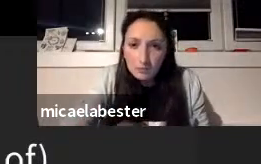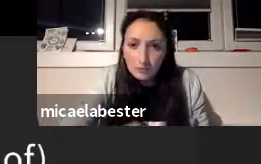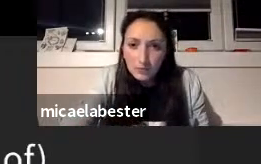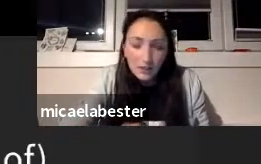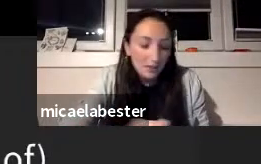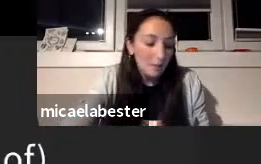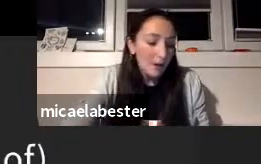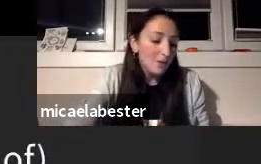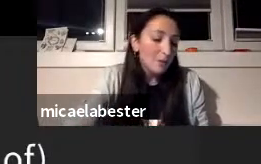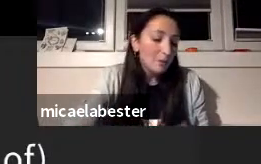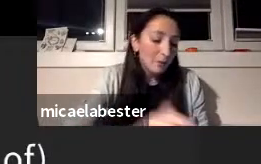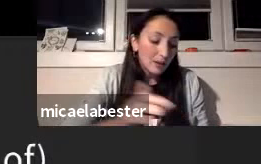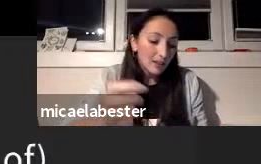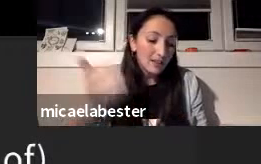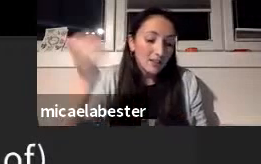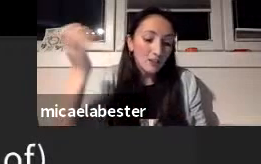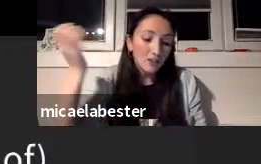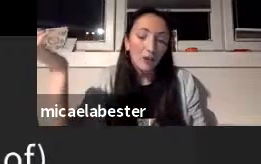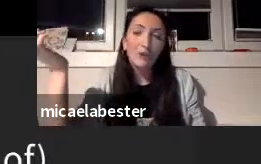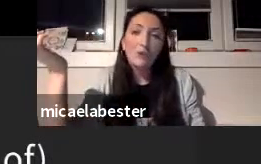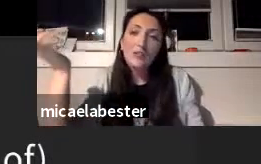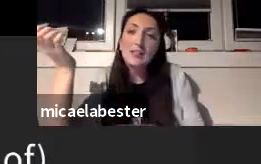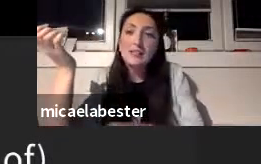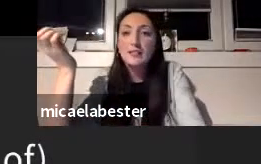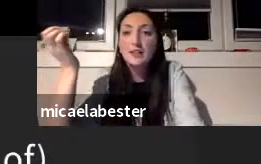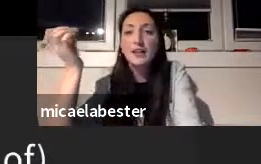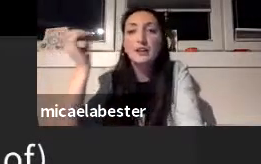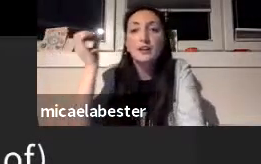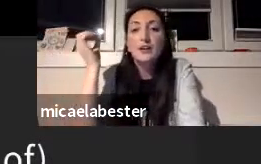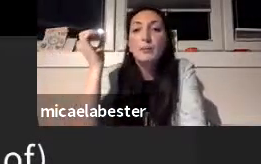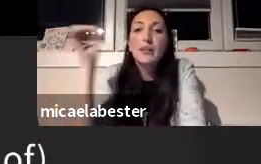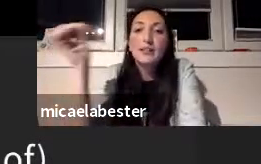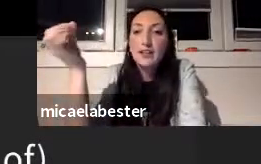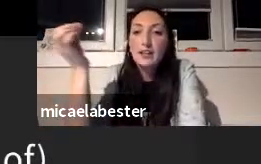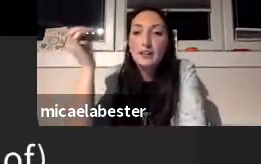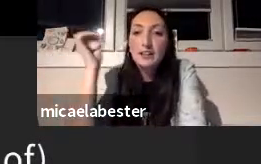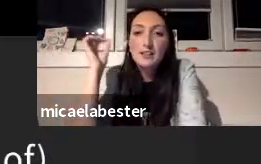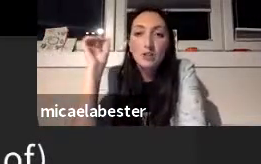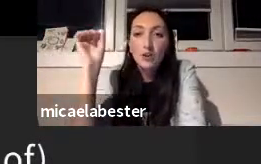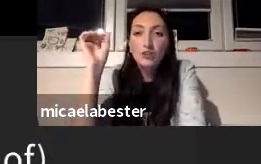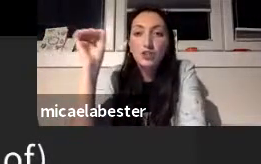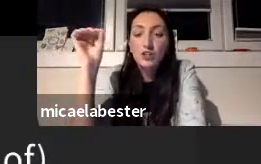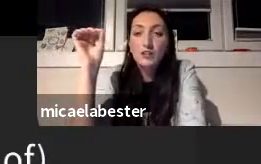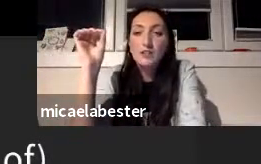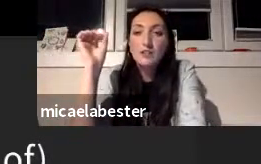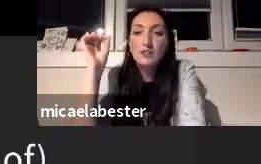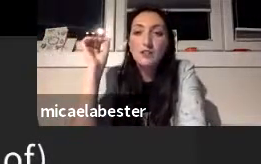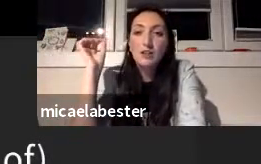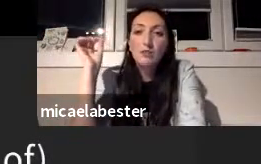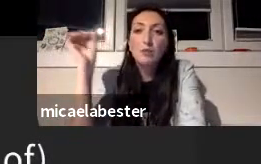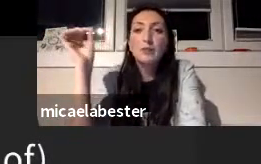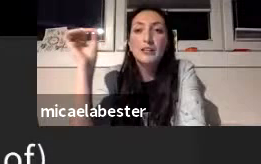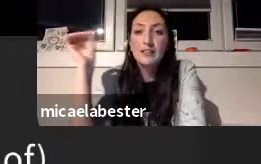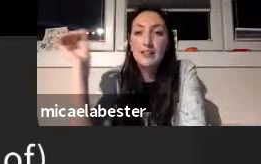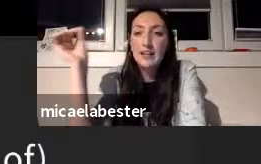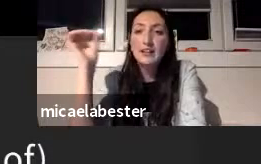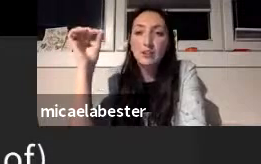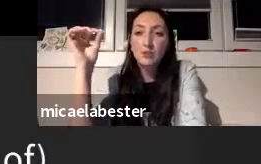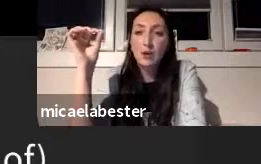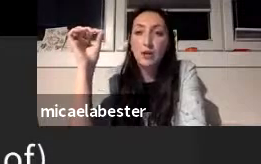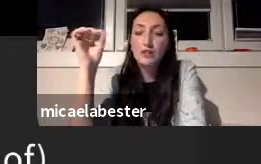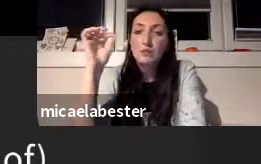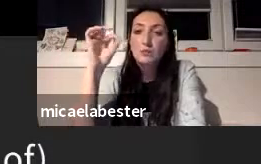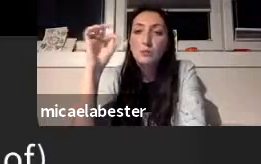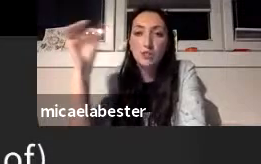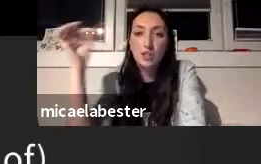So some other important things to note is like BSL is not just replacing